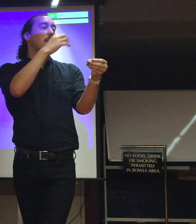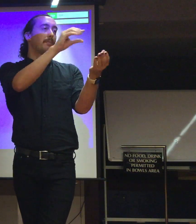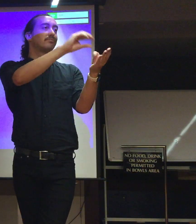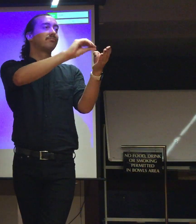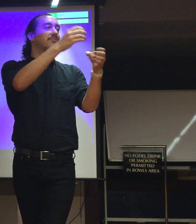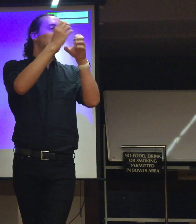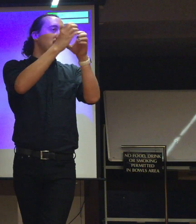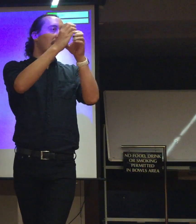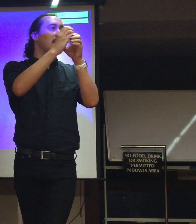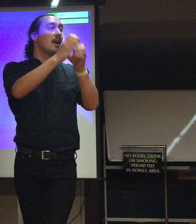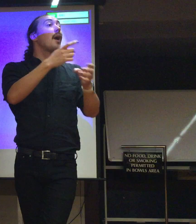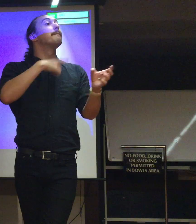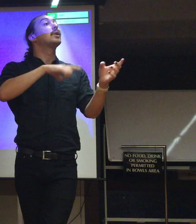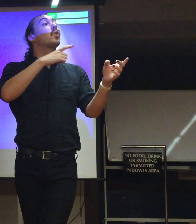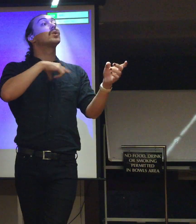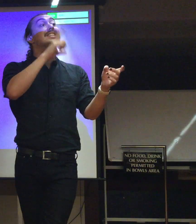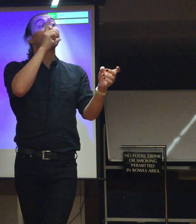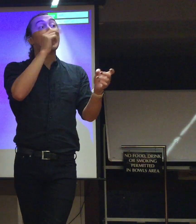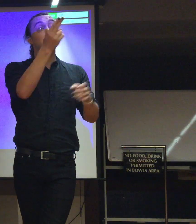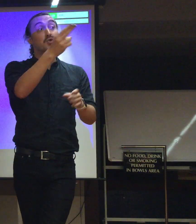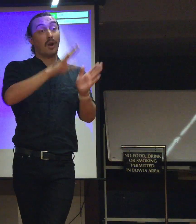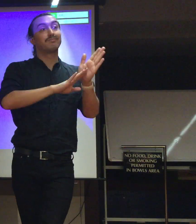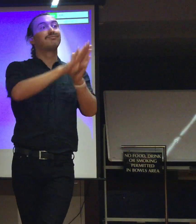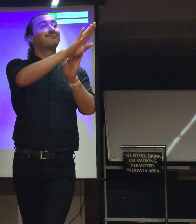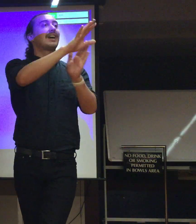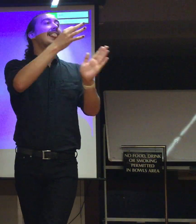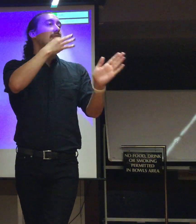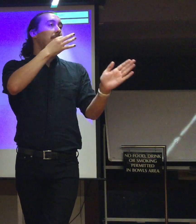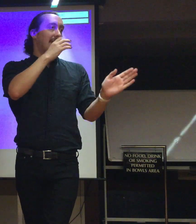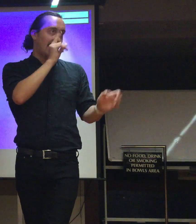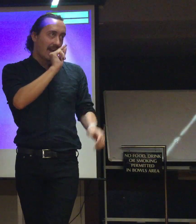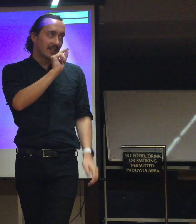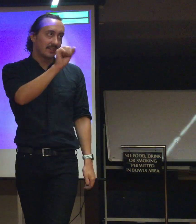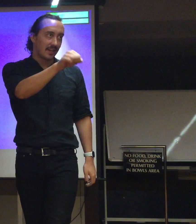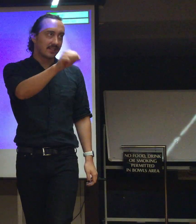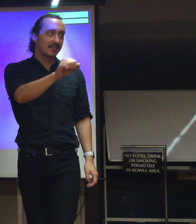because it can still spike the blood sugars.